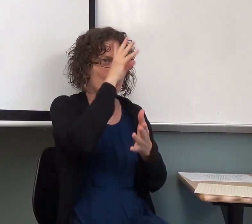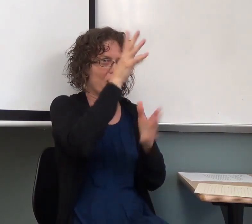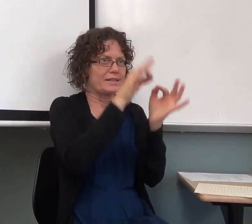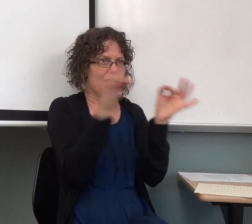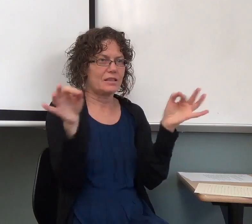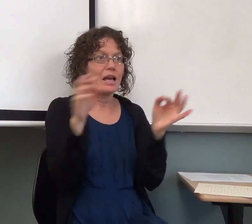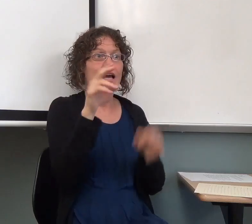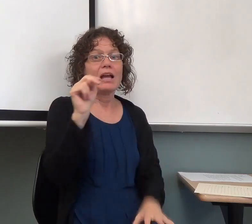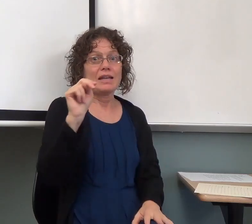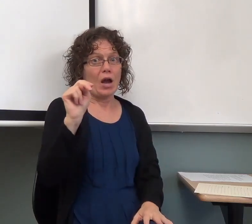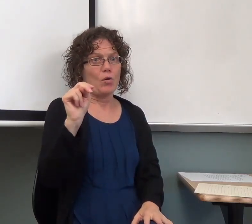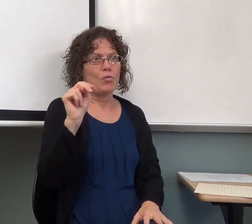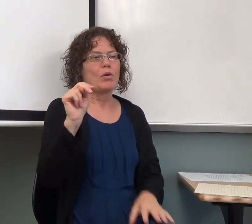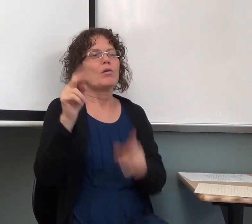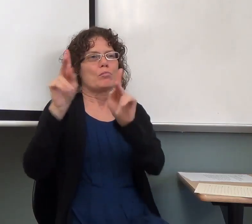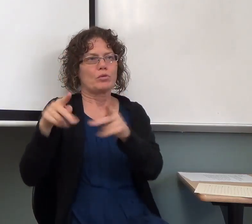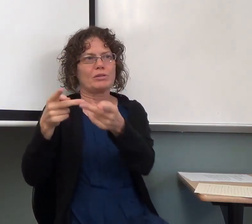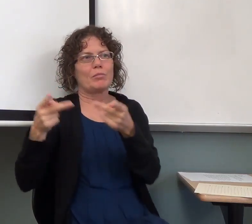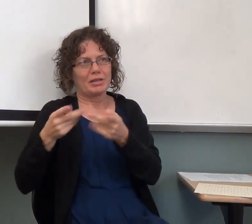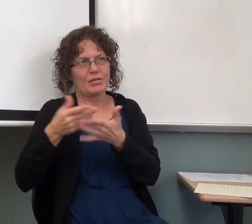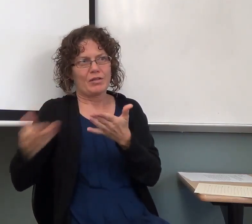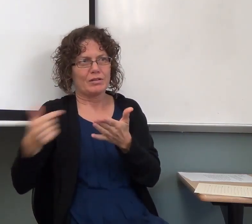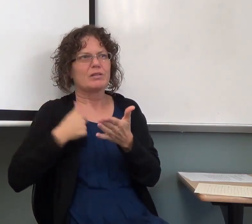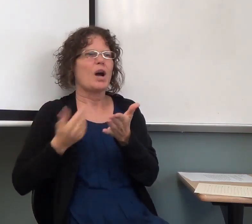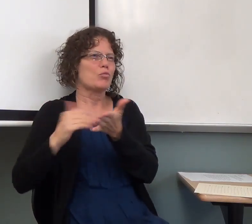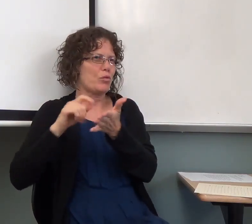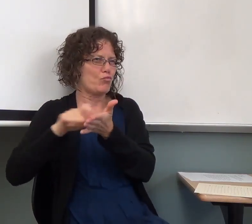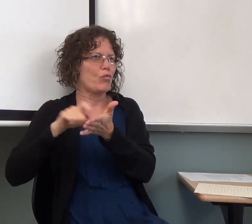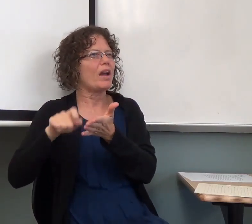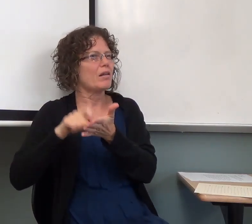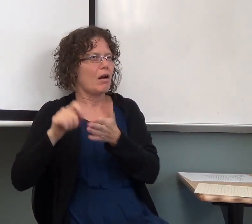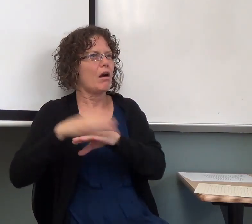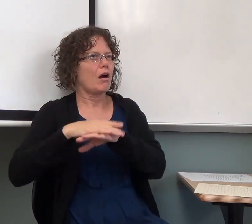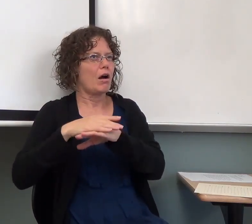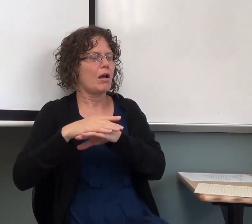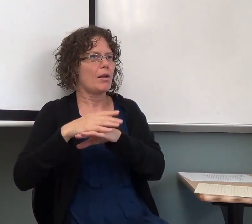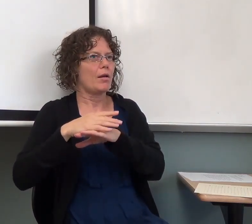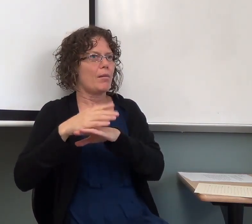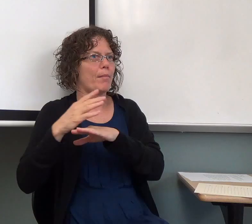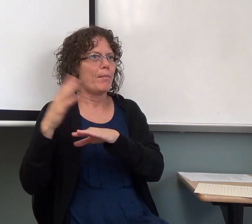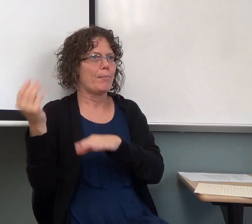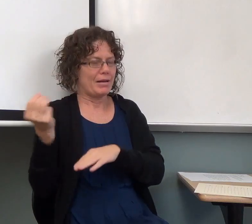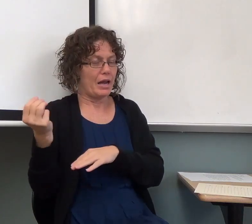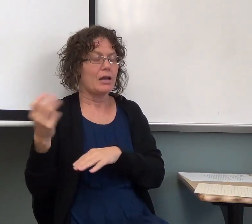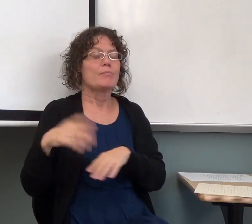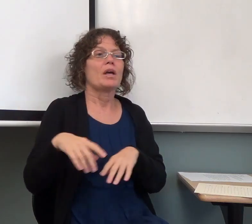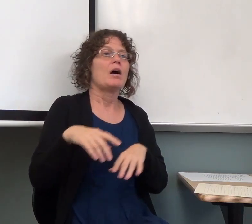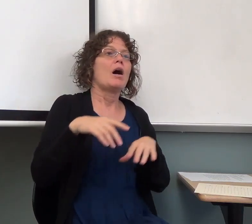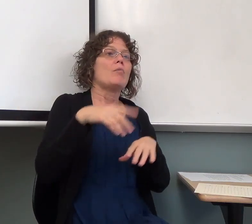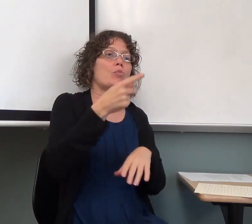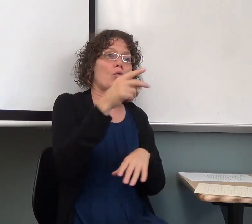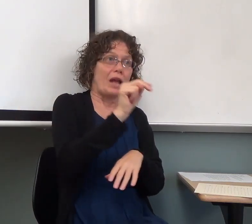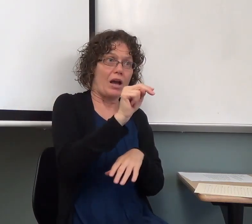a person, place, or thing, and I'll rewrite that on the board when we come back on Monday. A pronoun replaces a